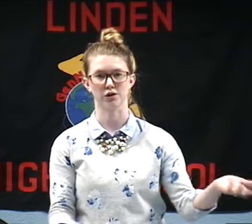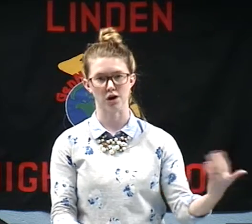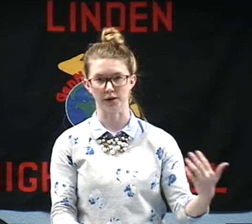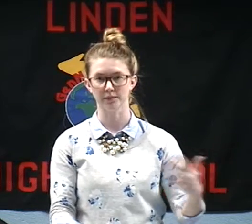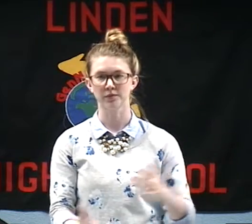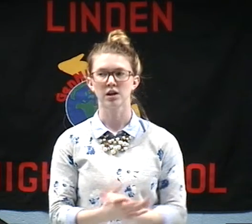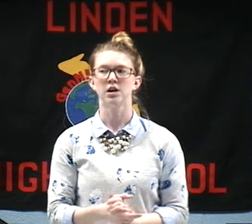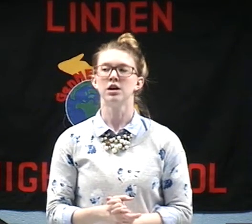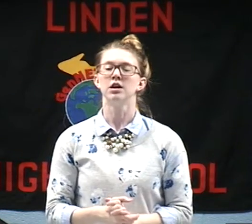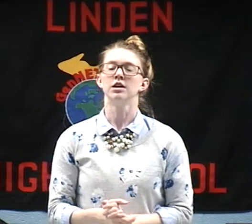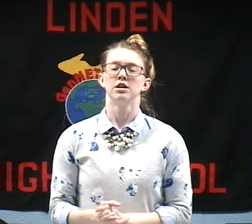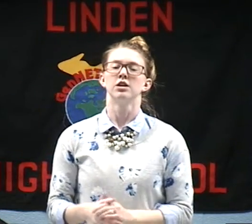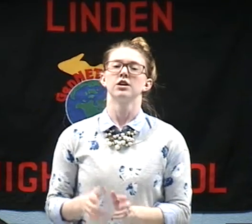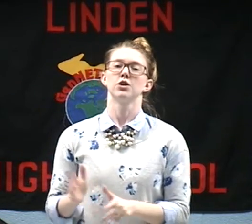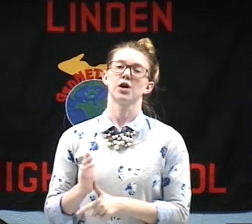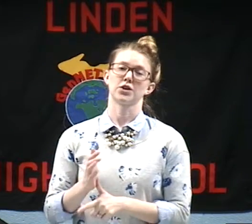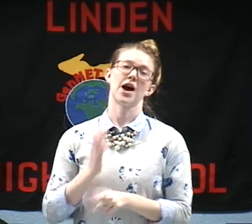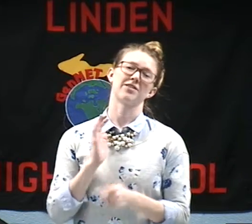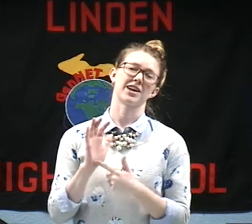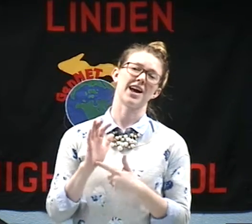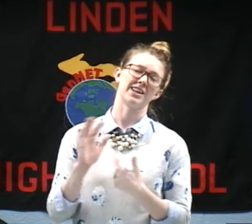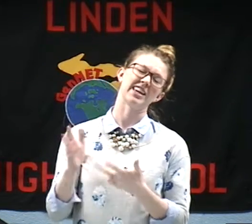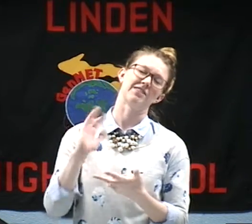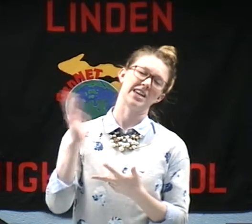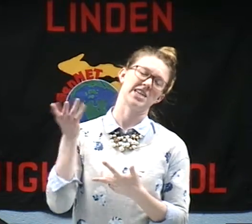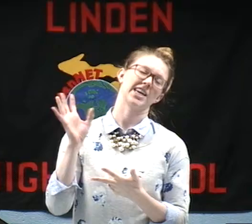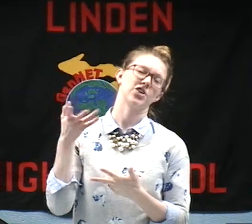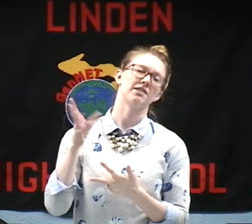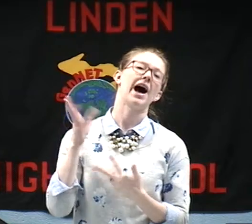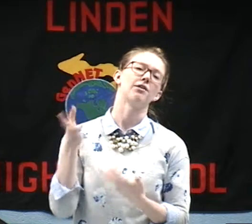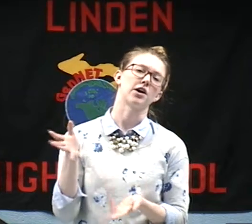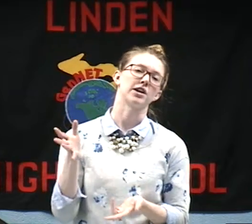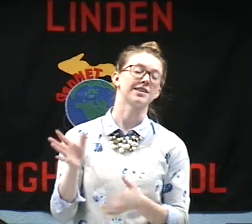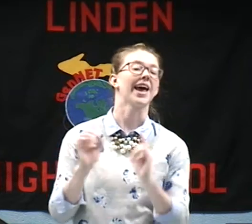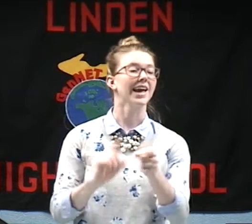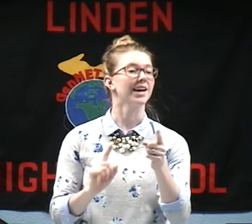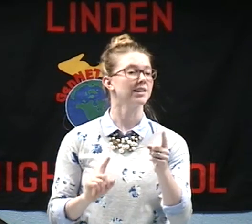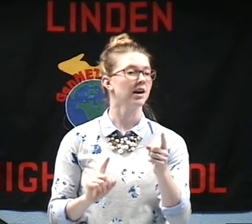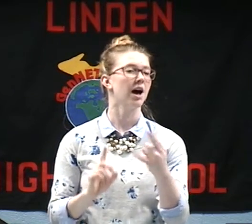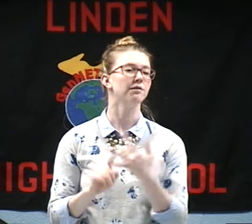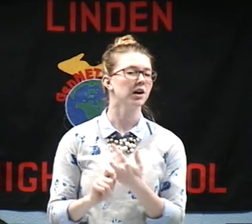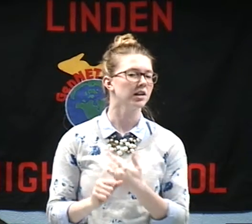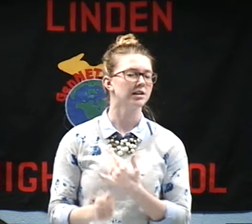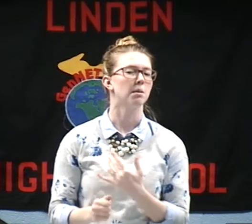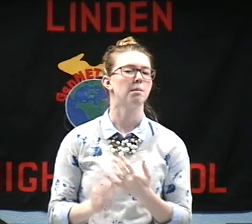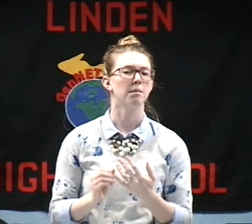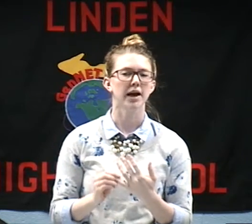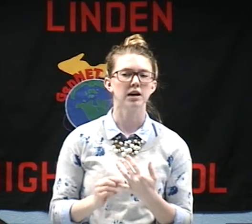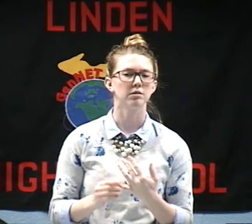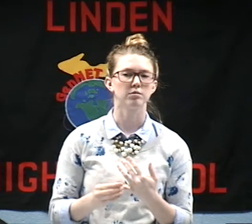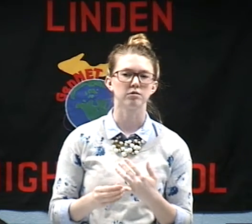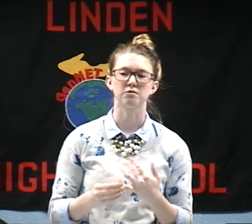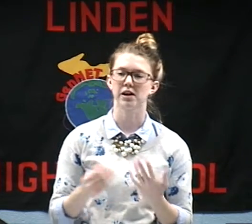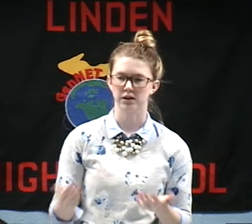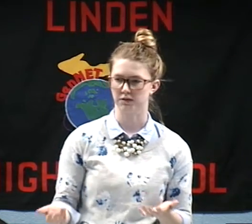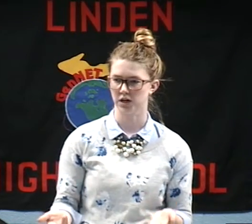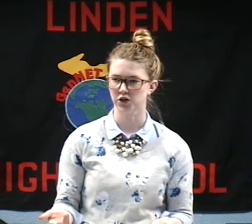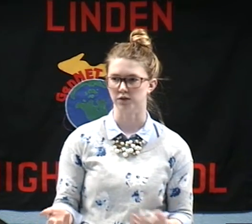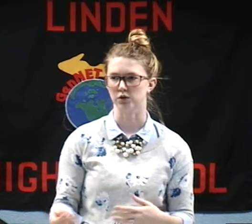going. You also have to kind of like give an indication of how far it is. And how far it is might vary for each of you. Like,